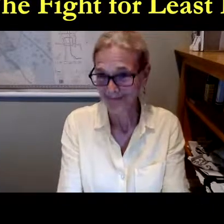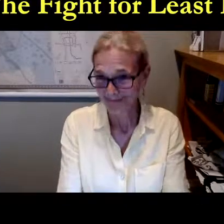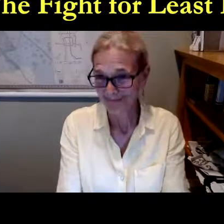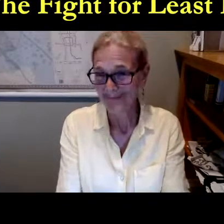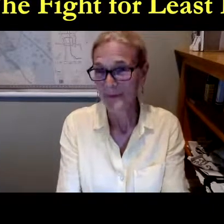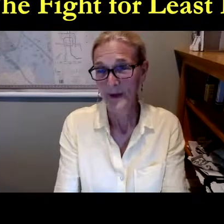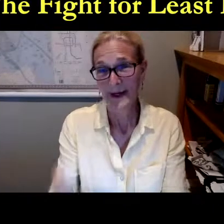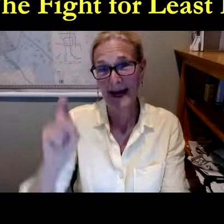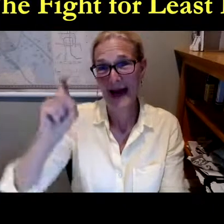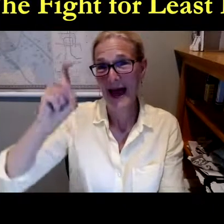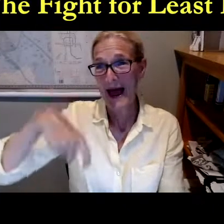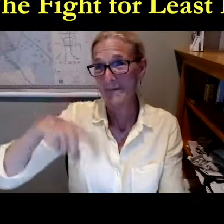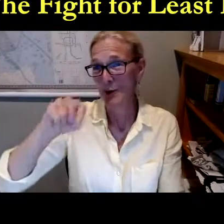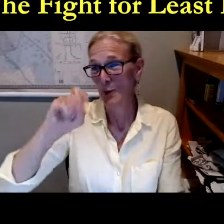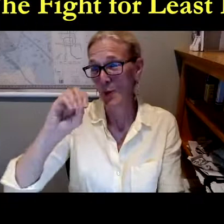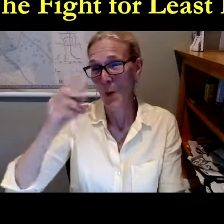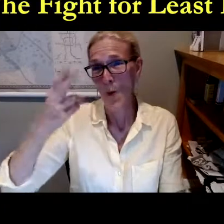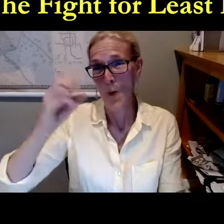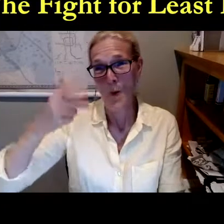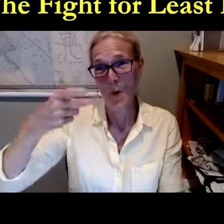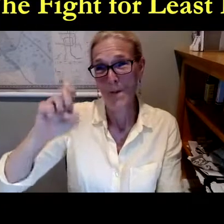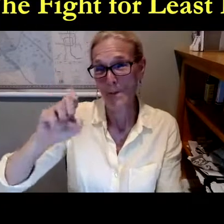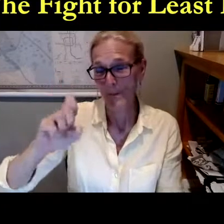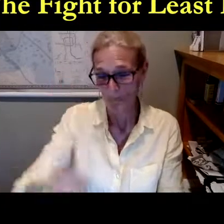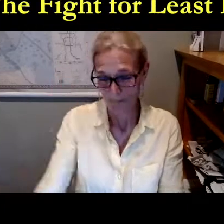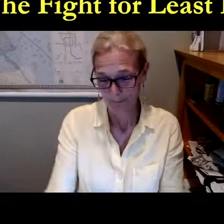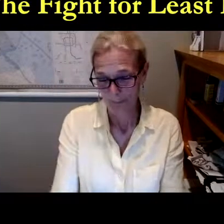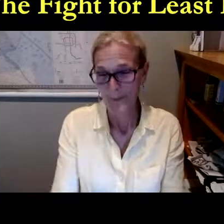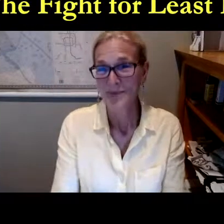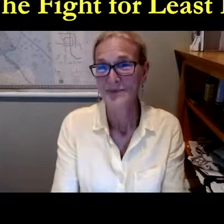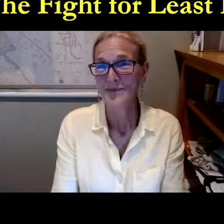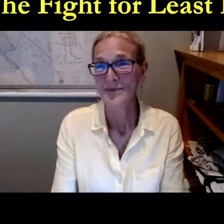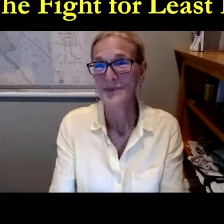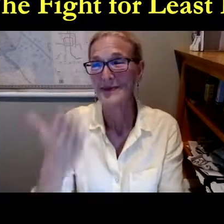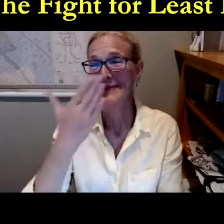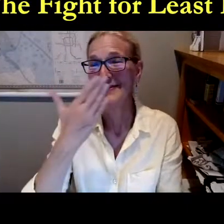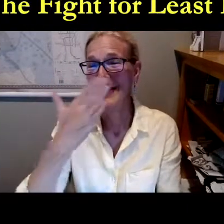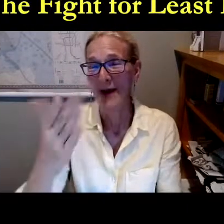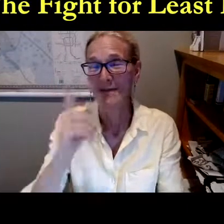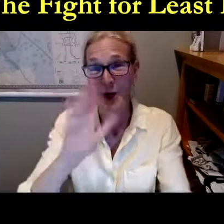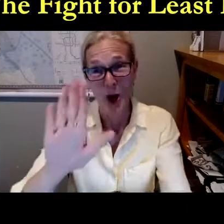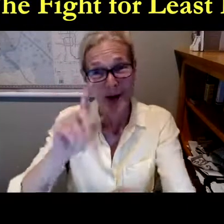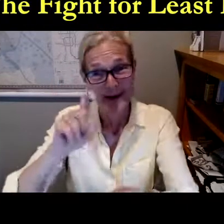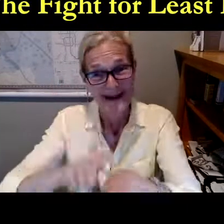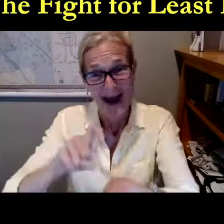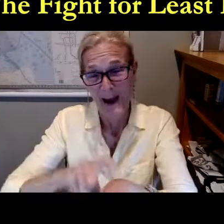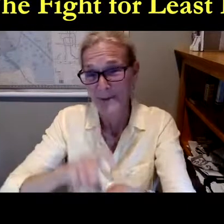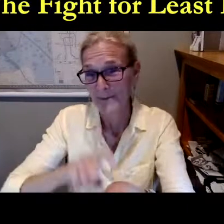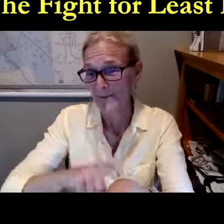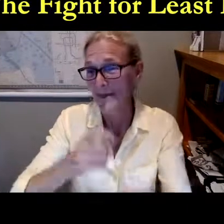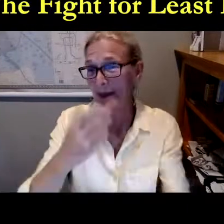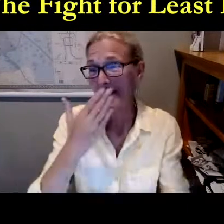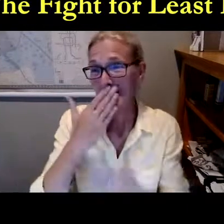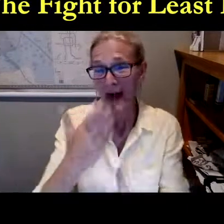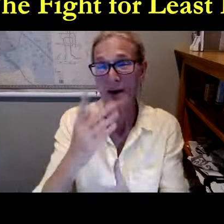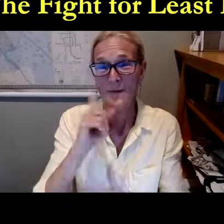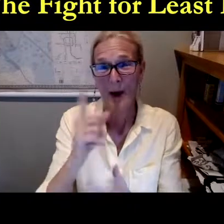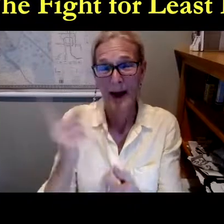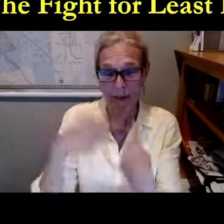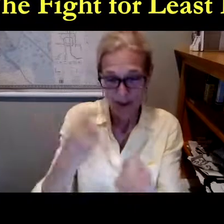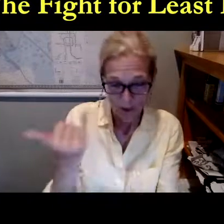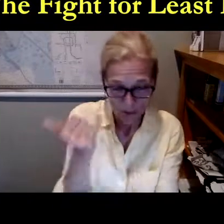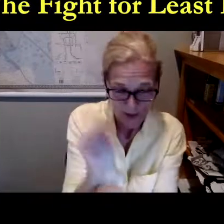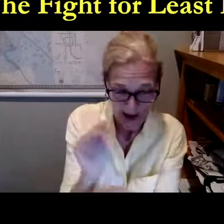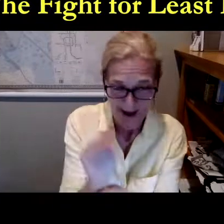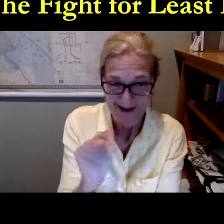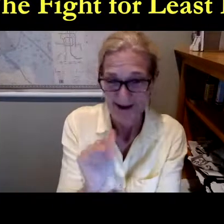when we will look forward to the day when deaf children have what they need. We have to have